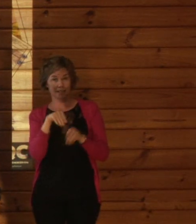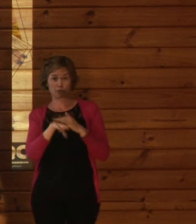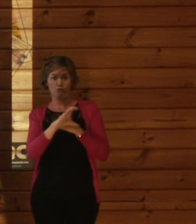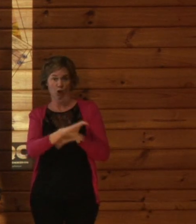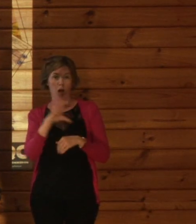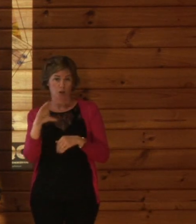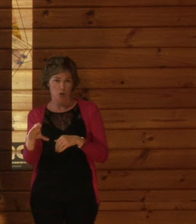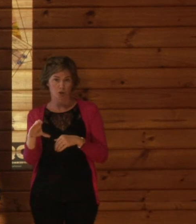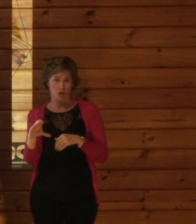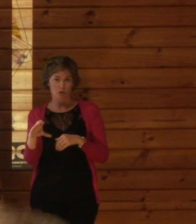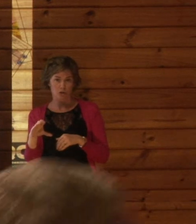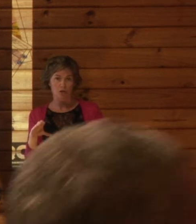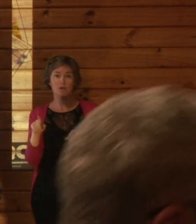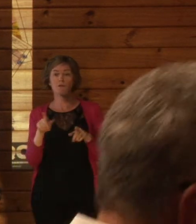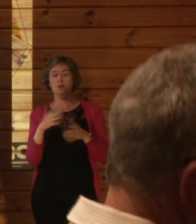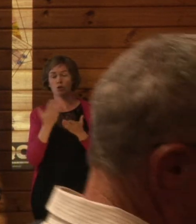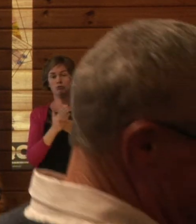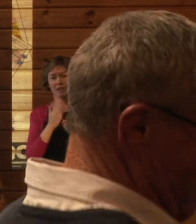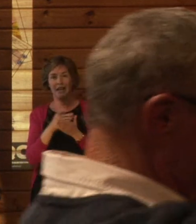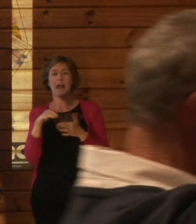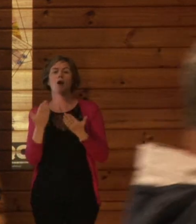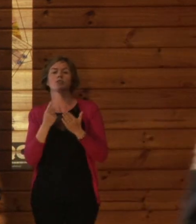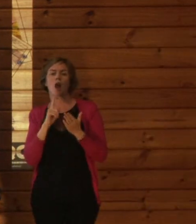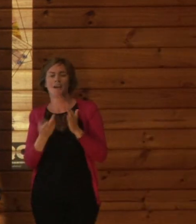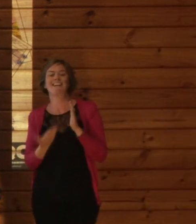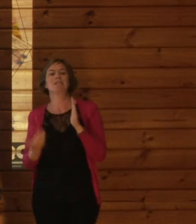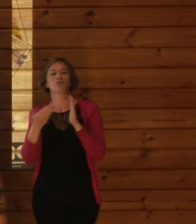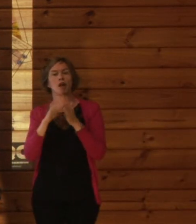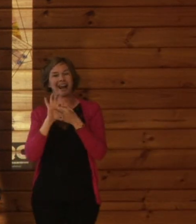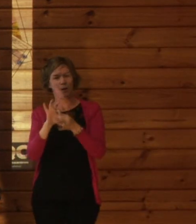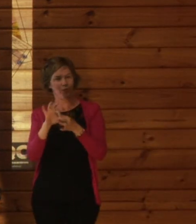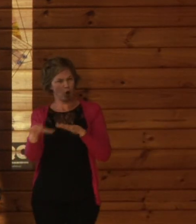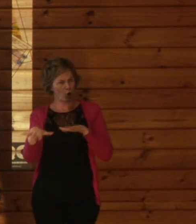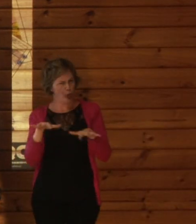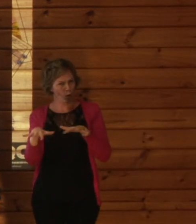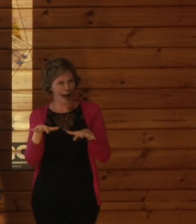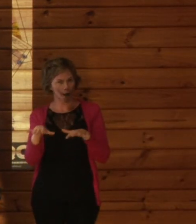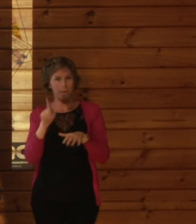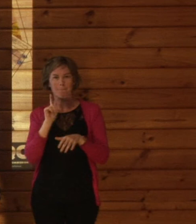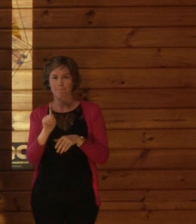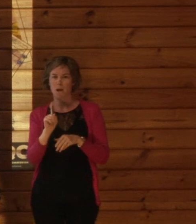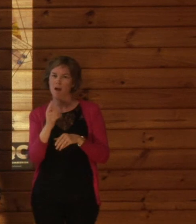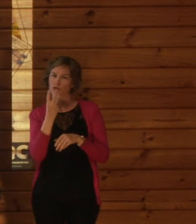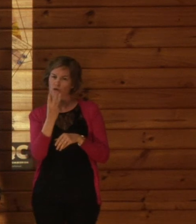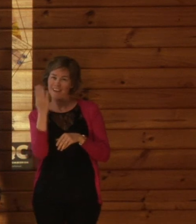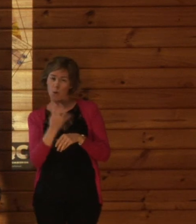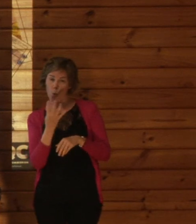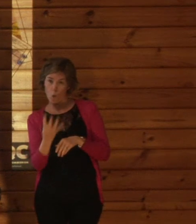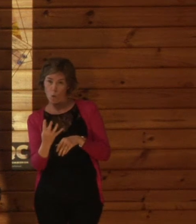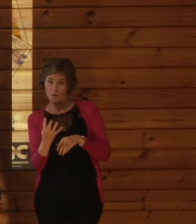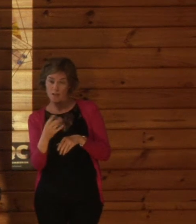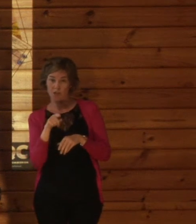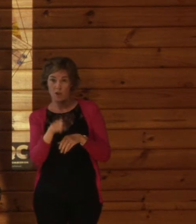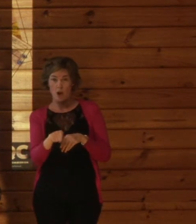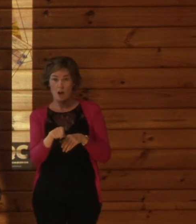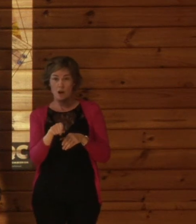of the earthquakes. So let's say that 3/4 of your need for a TC3 foundation is because of the land as it always was, and we just